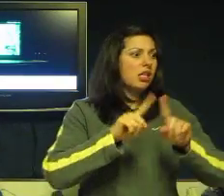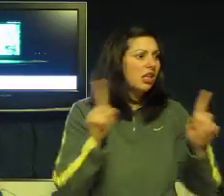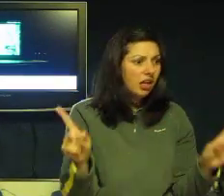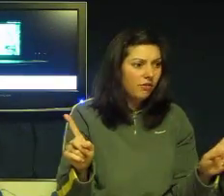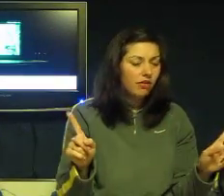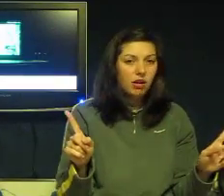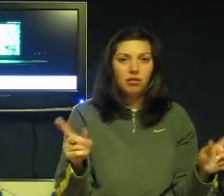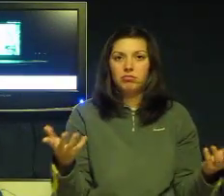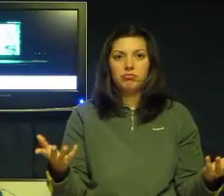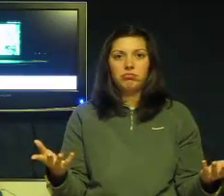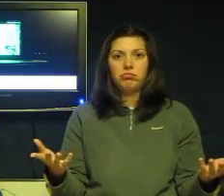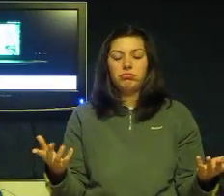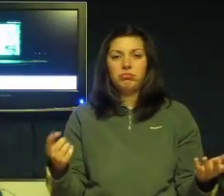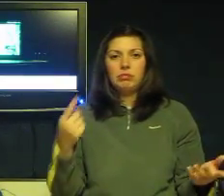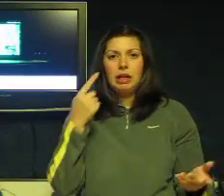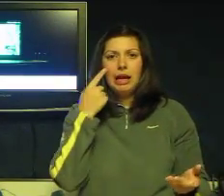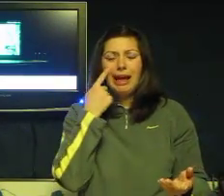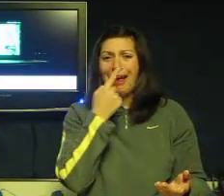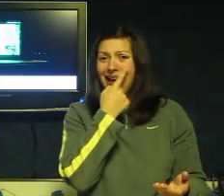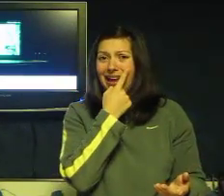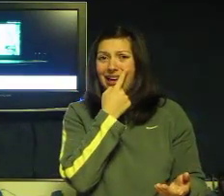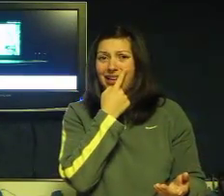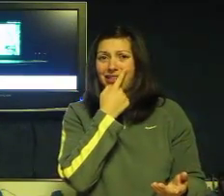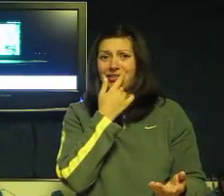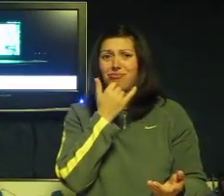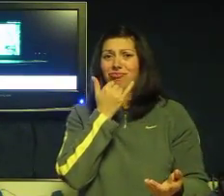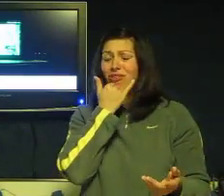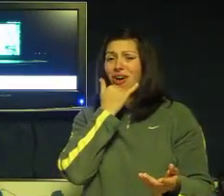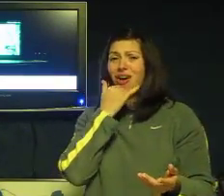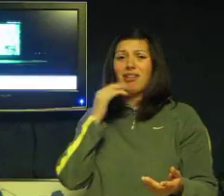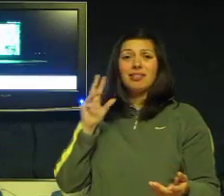eyes. But still, she can't tell the difference here. So this is weird.